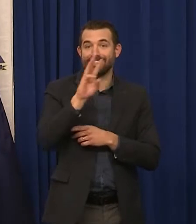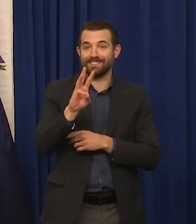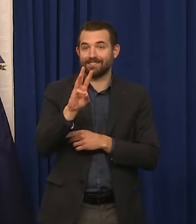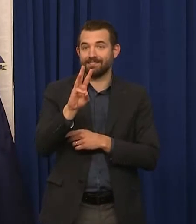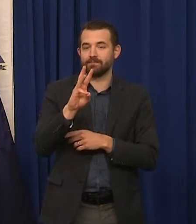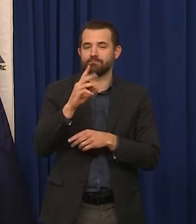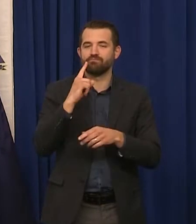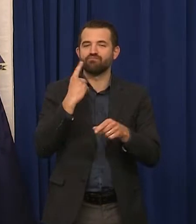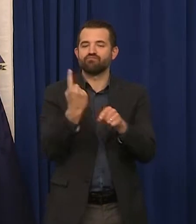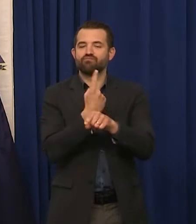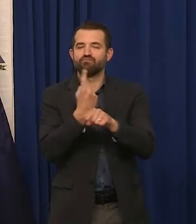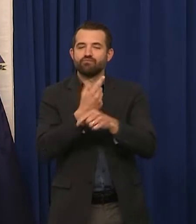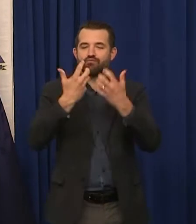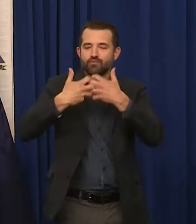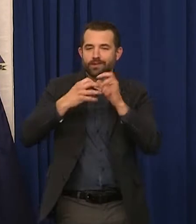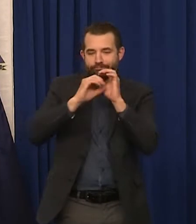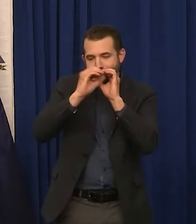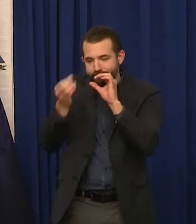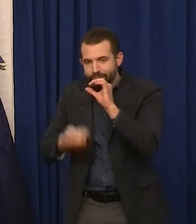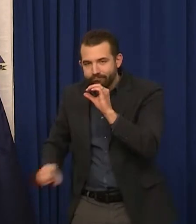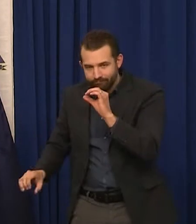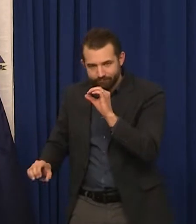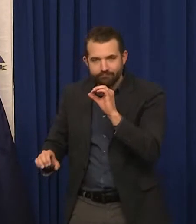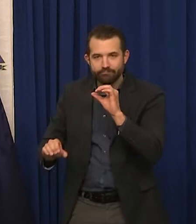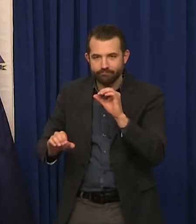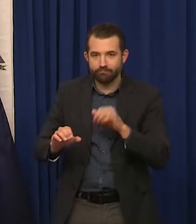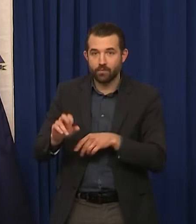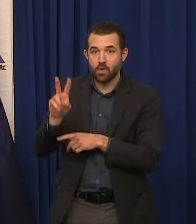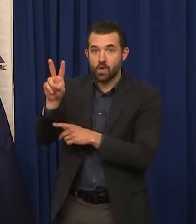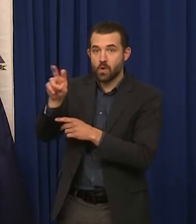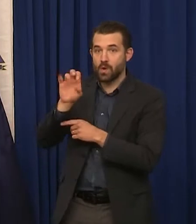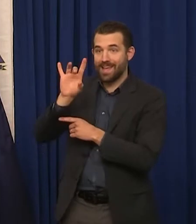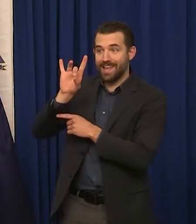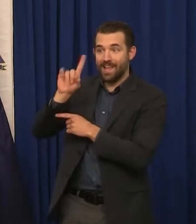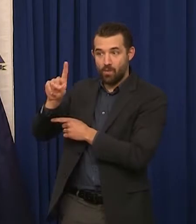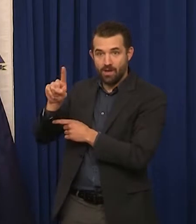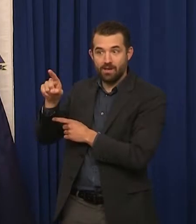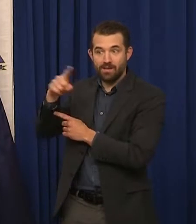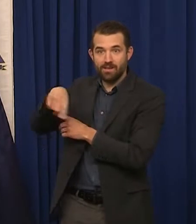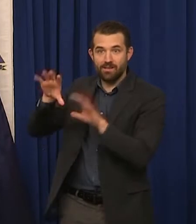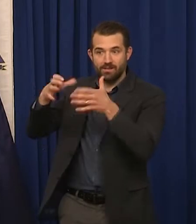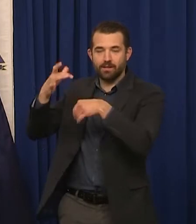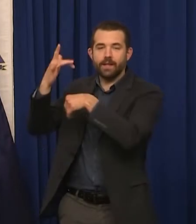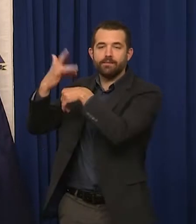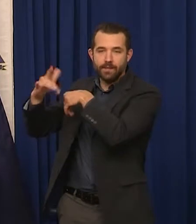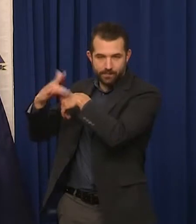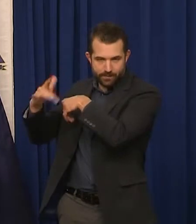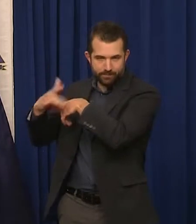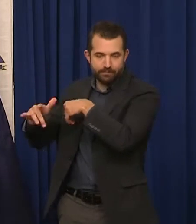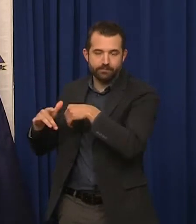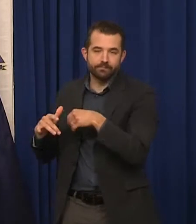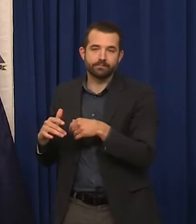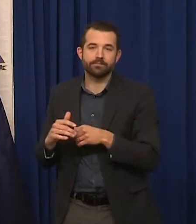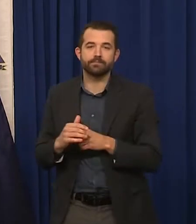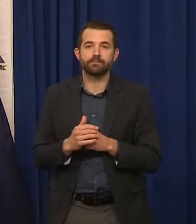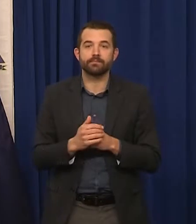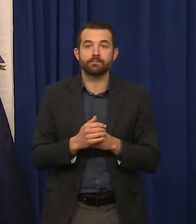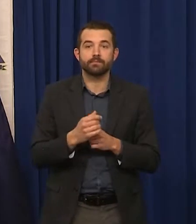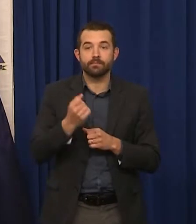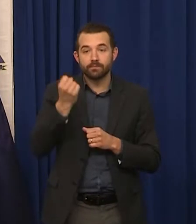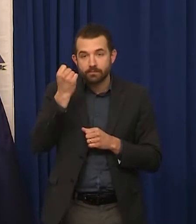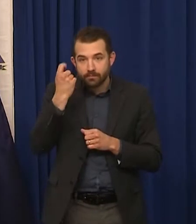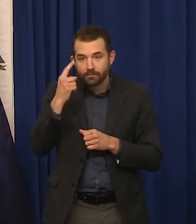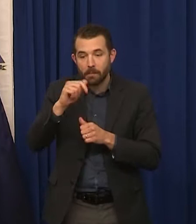ventilators across the state, 281 of which are available. And there remain available a total